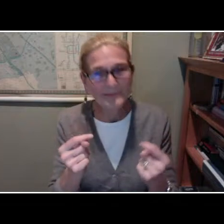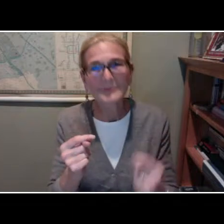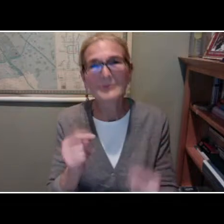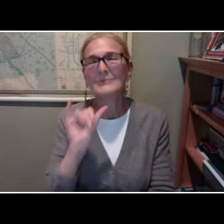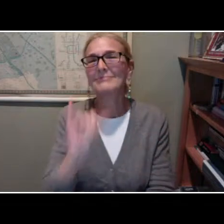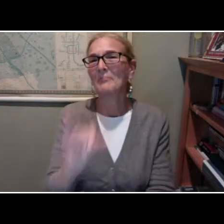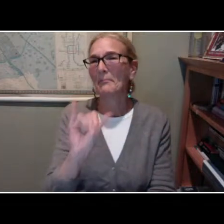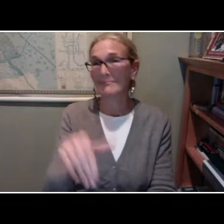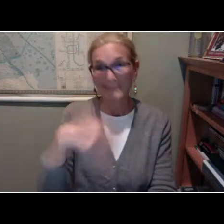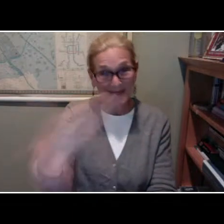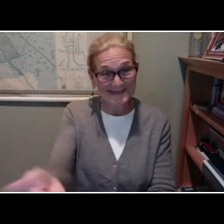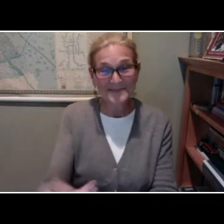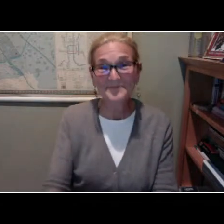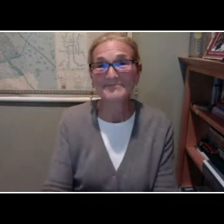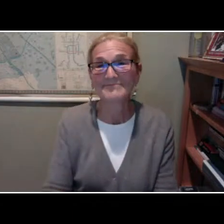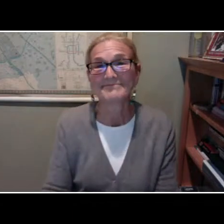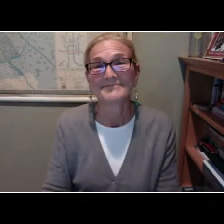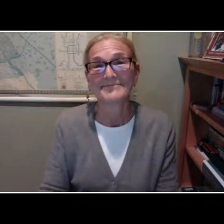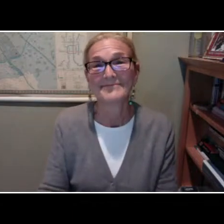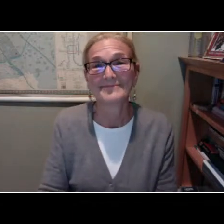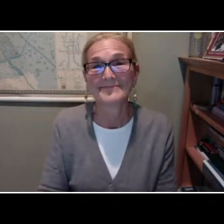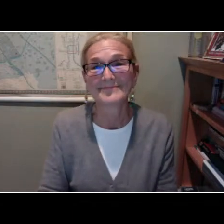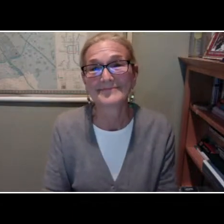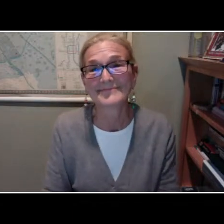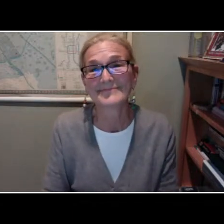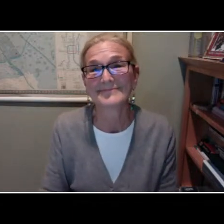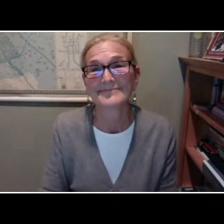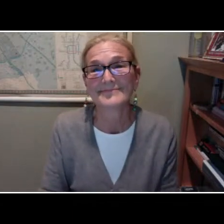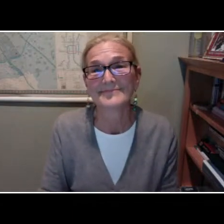Talking about having a deaf play group after school.